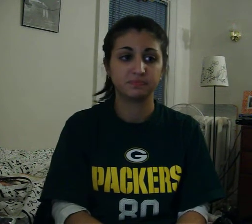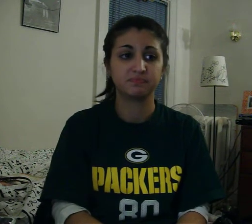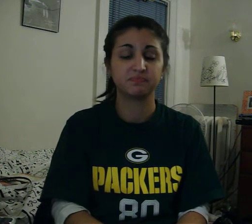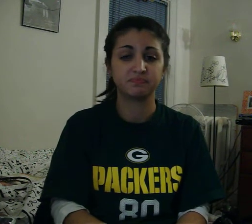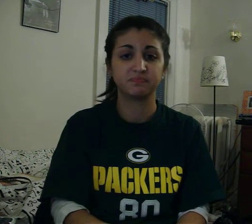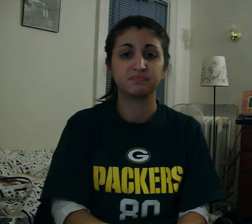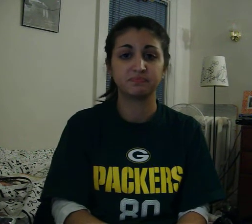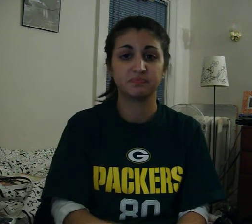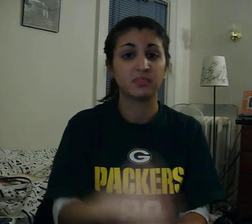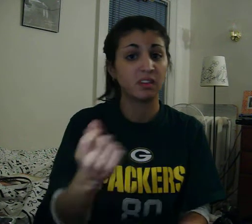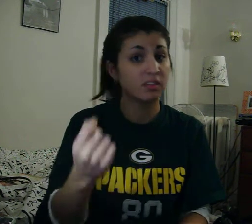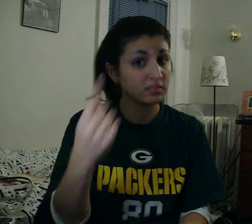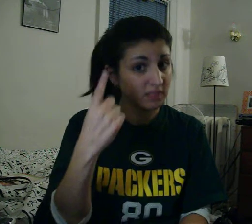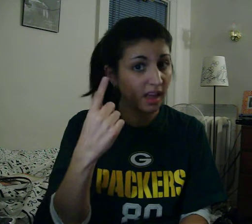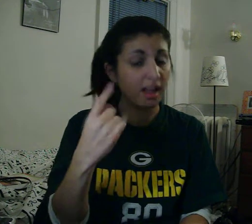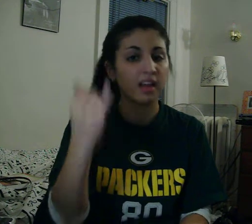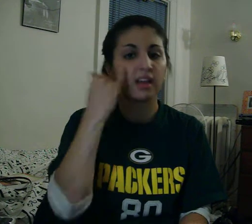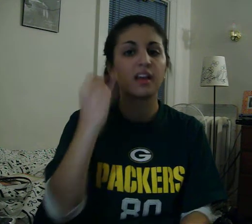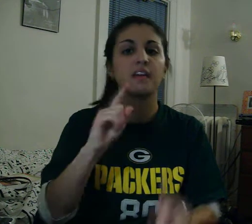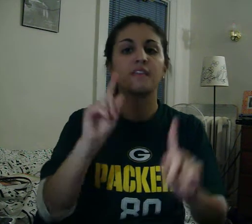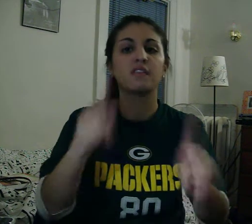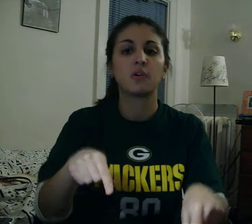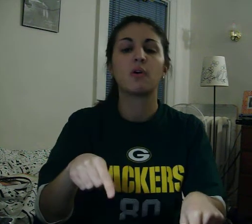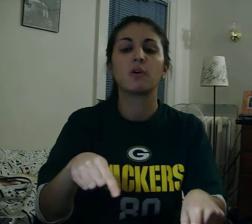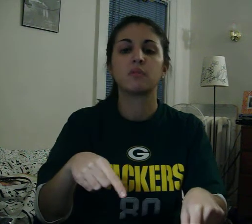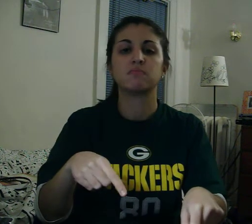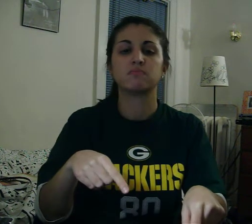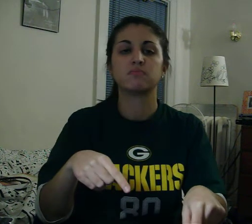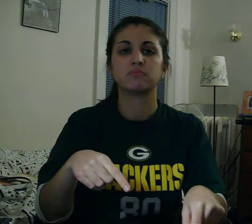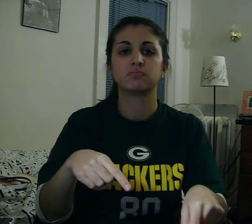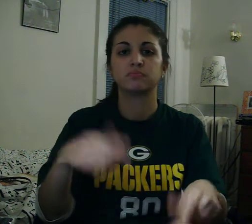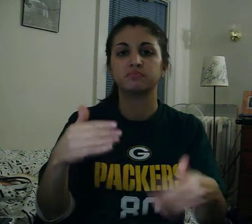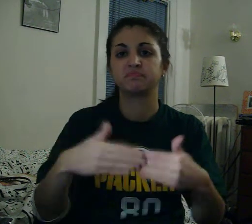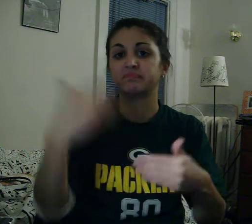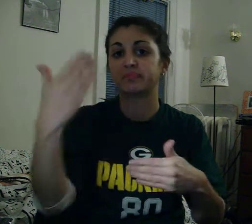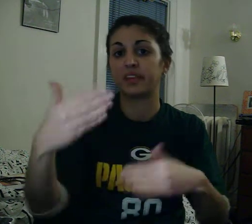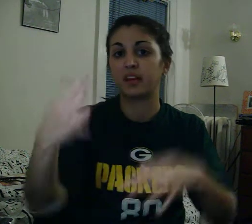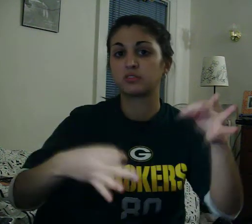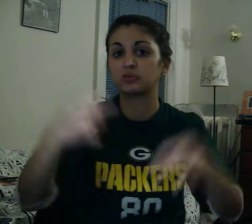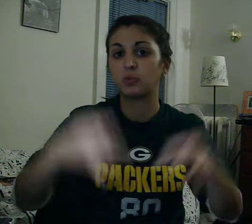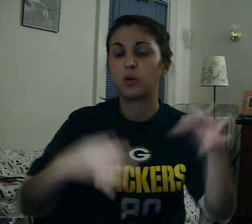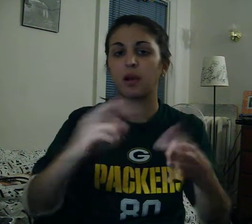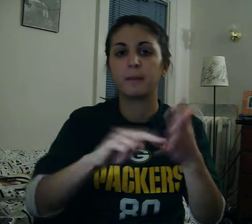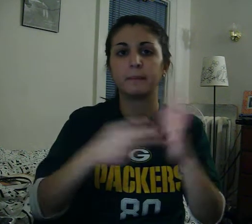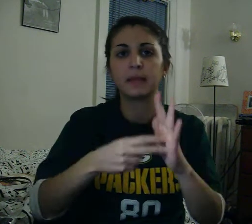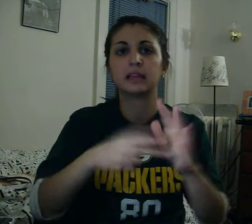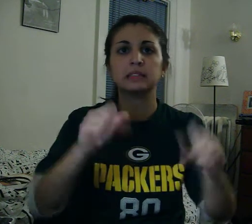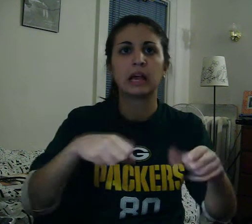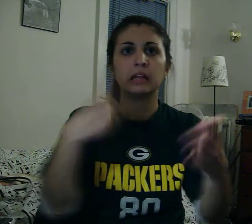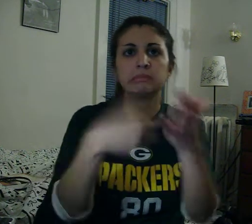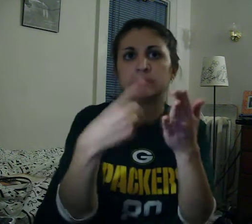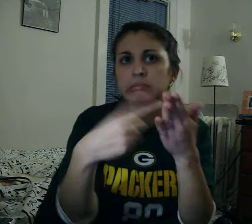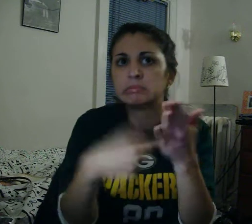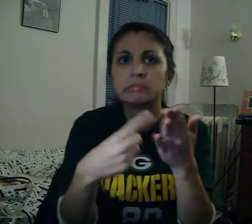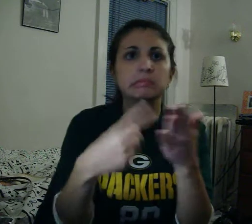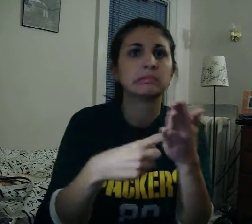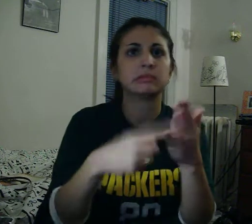plead guilty to a lesser included offense such as simple assault. If not, the